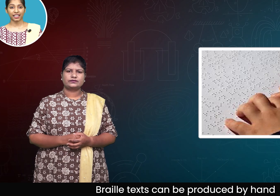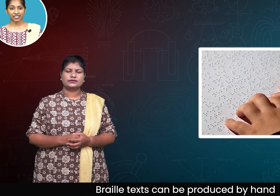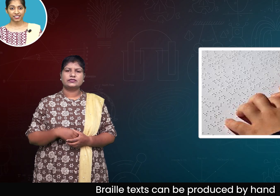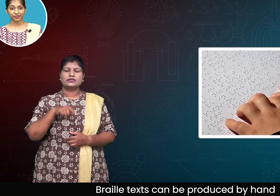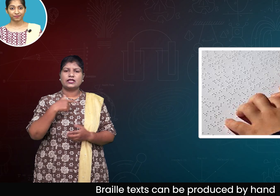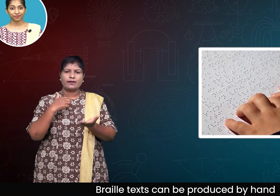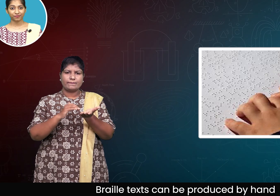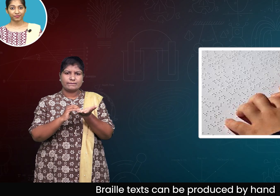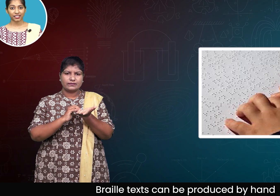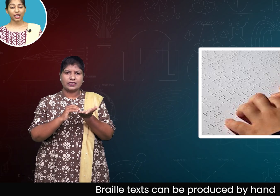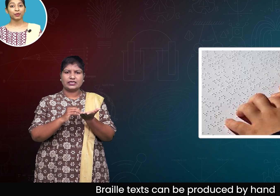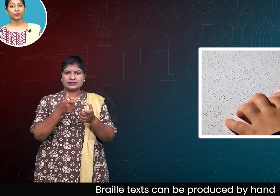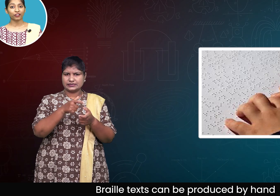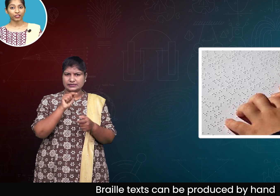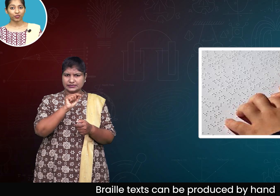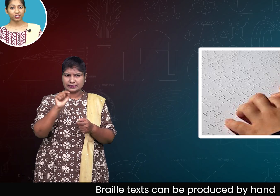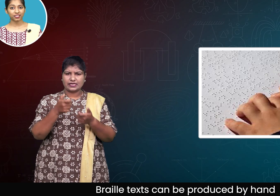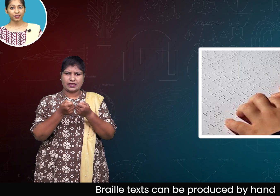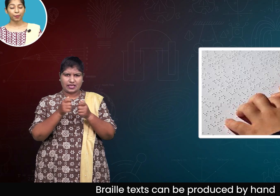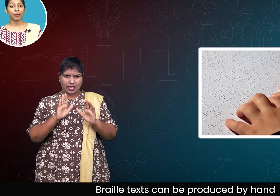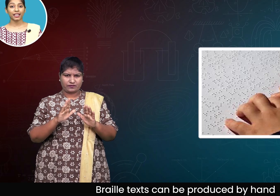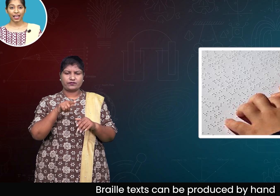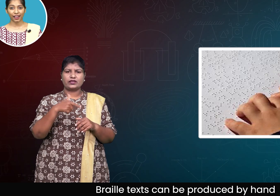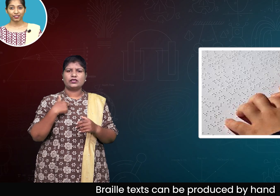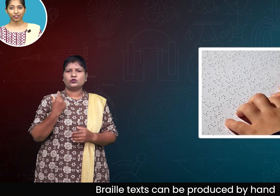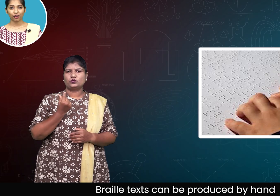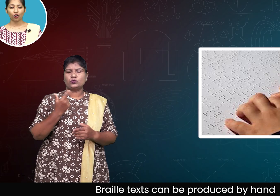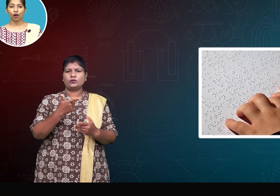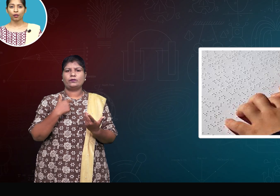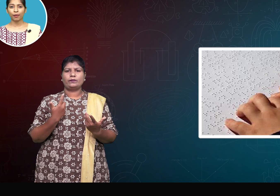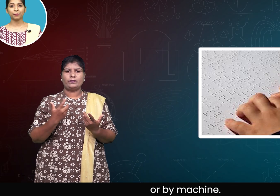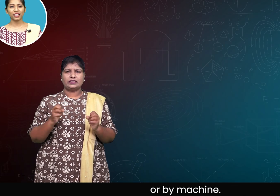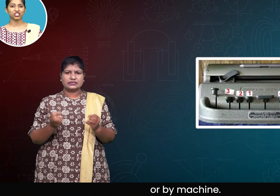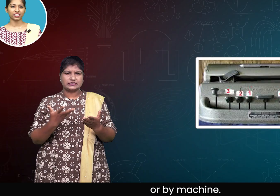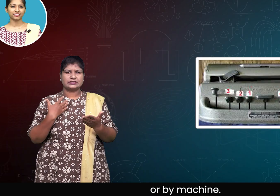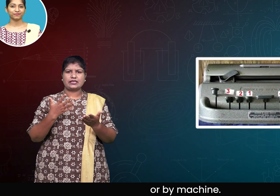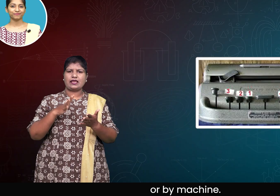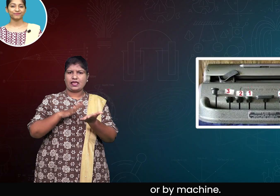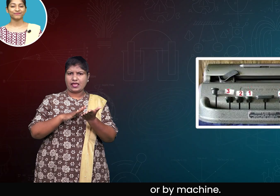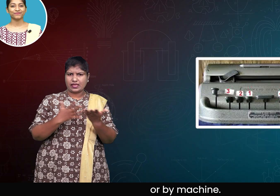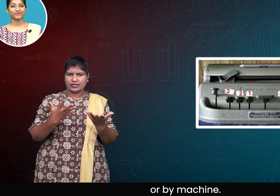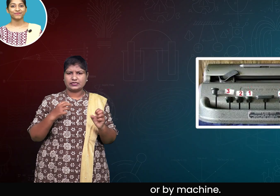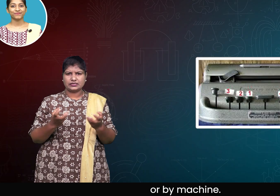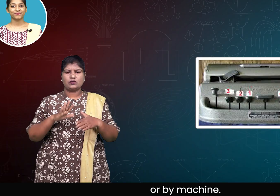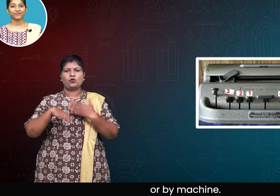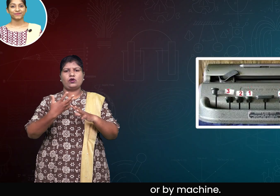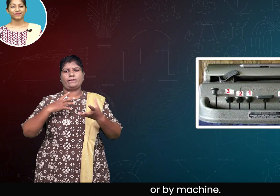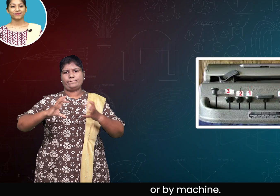Braille text can be produced by hand or by machine.